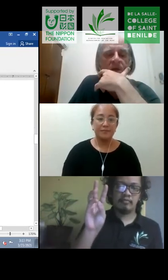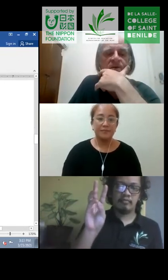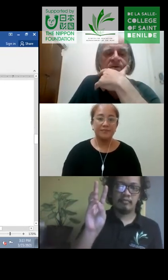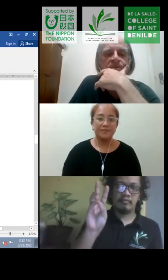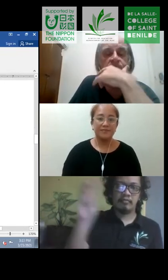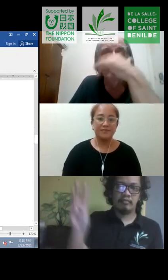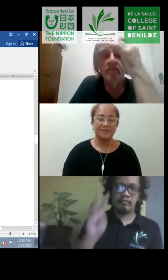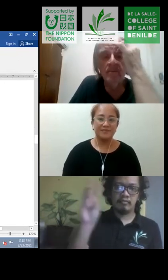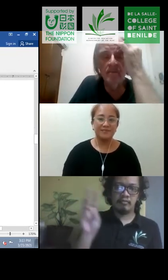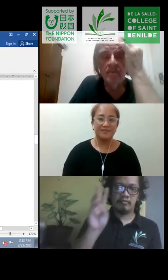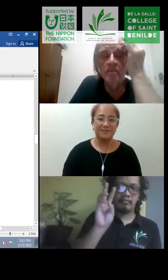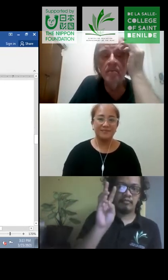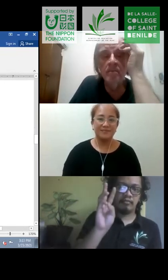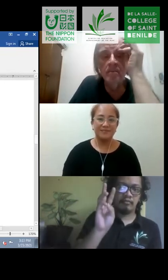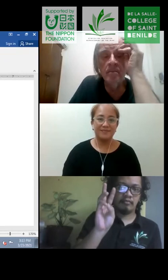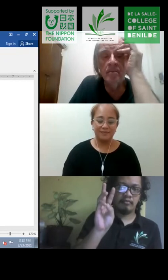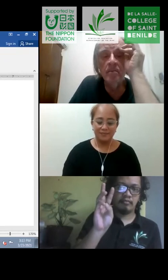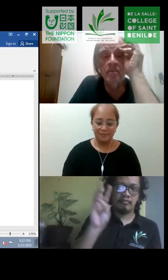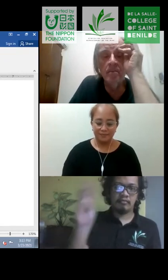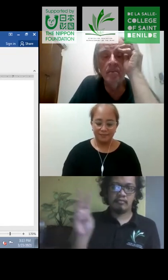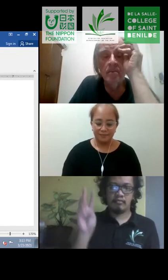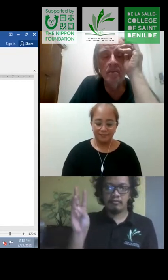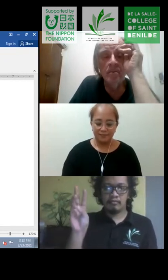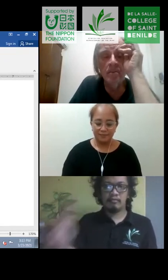6, Yes. Wednesday,